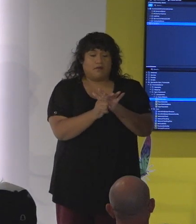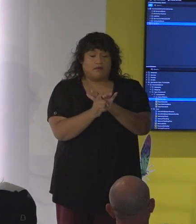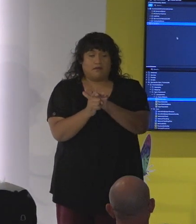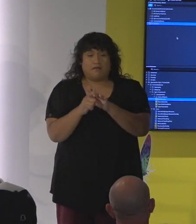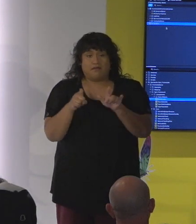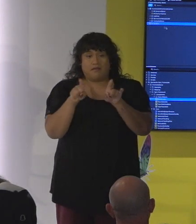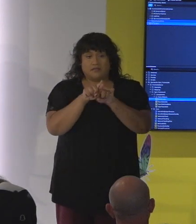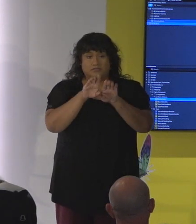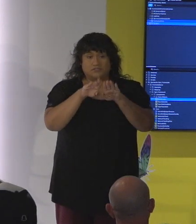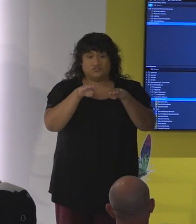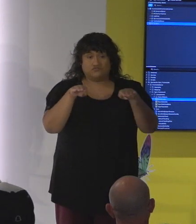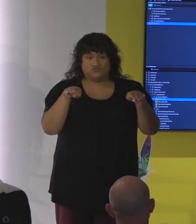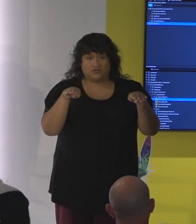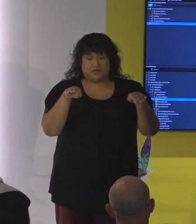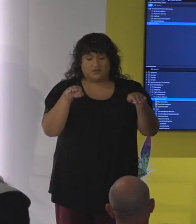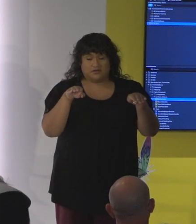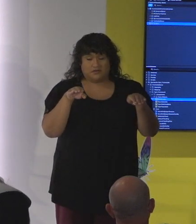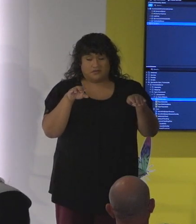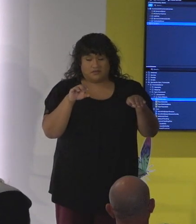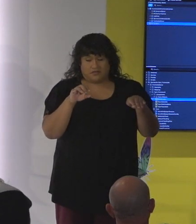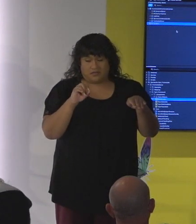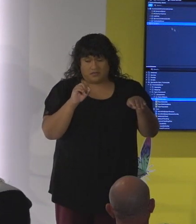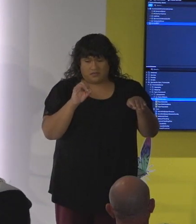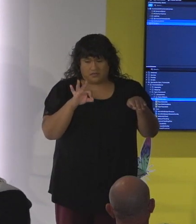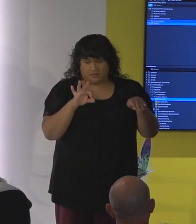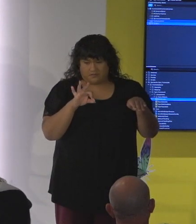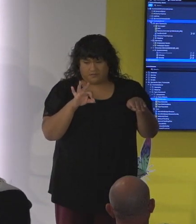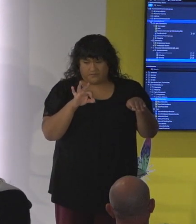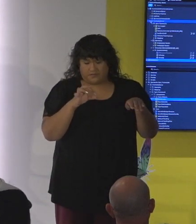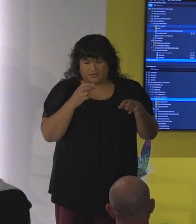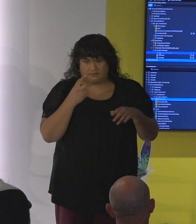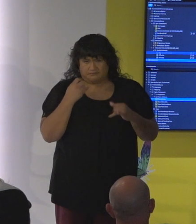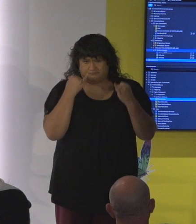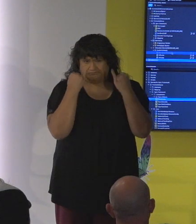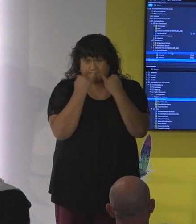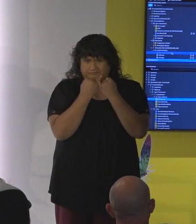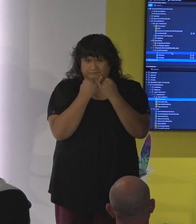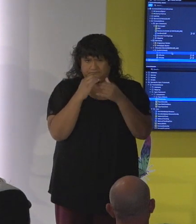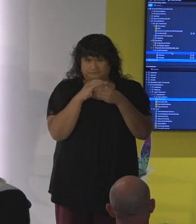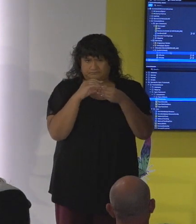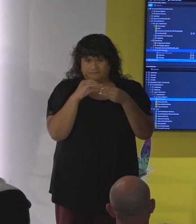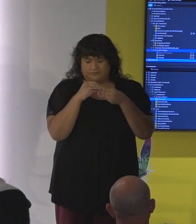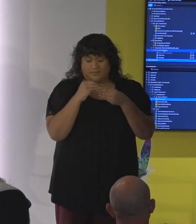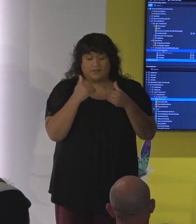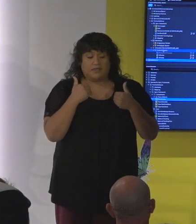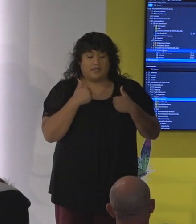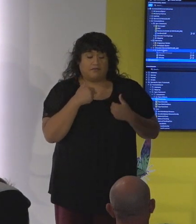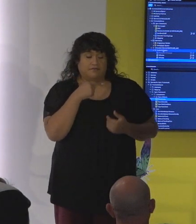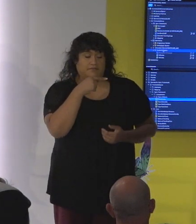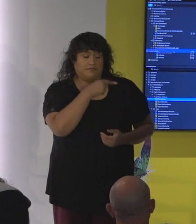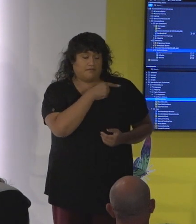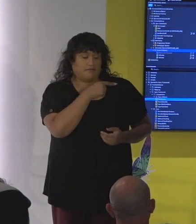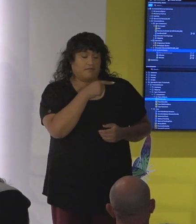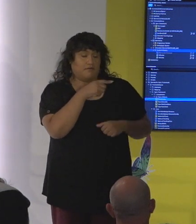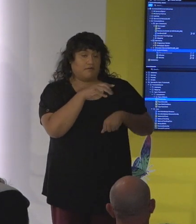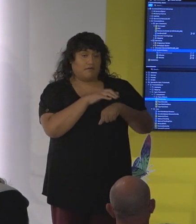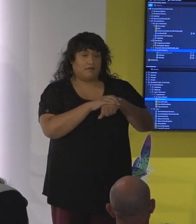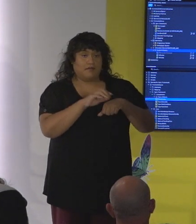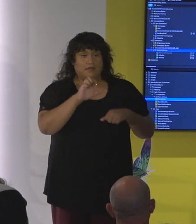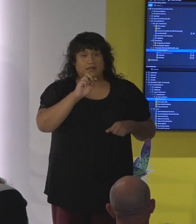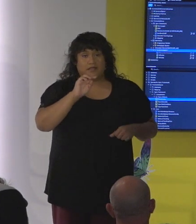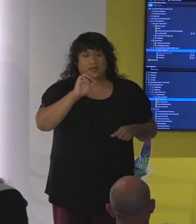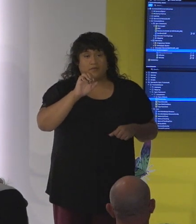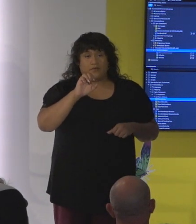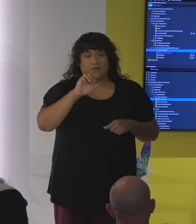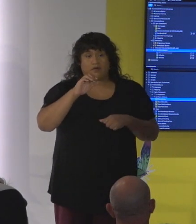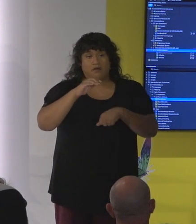children of, I think I'm just going to drag this over. So I have this under the enable on ready. The enable